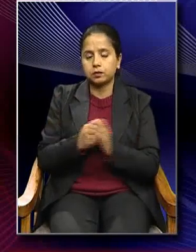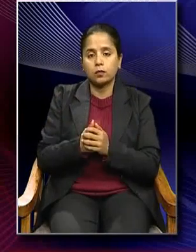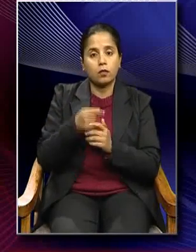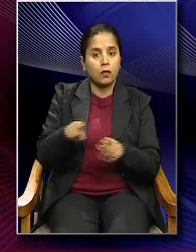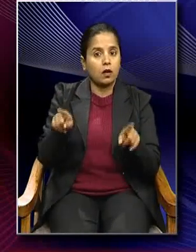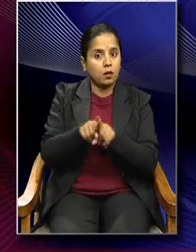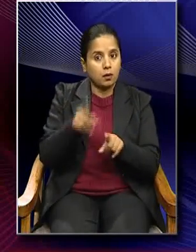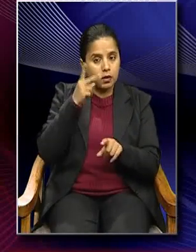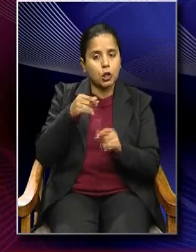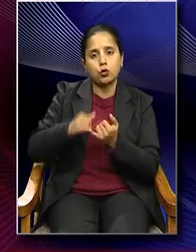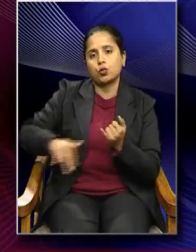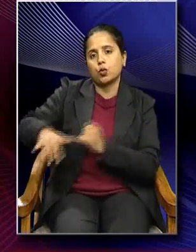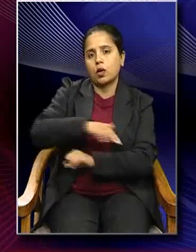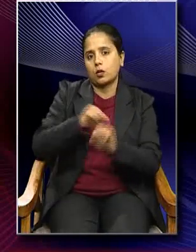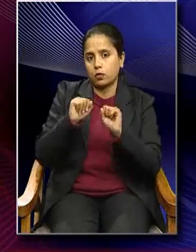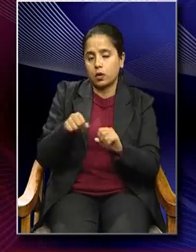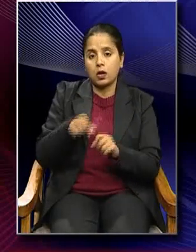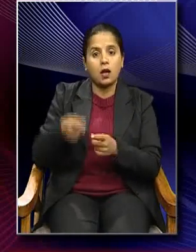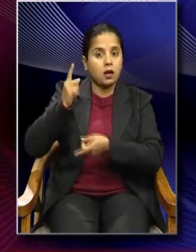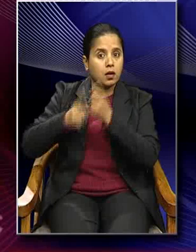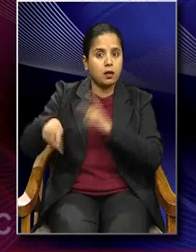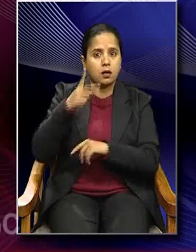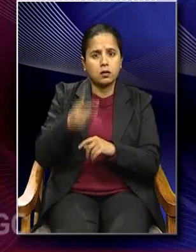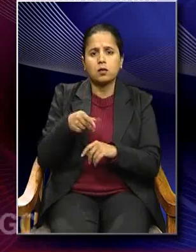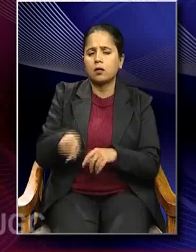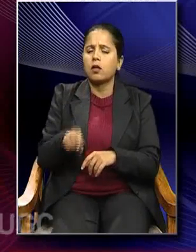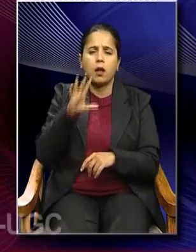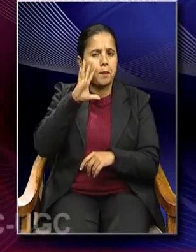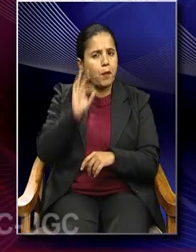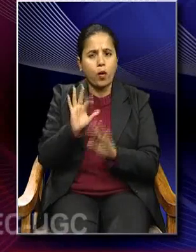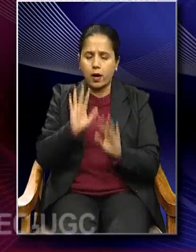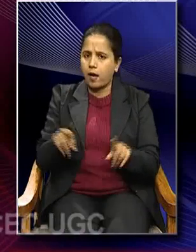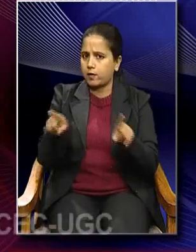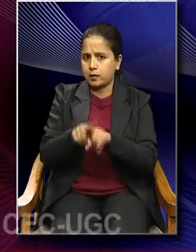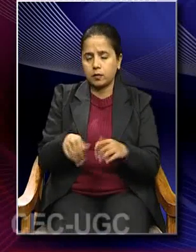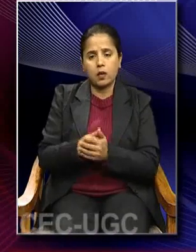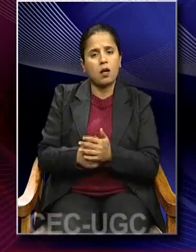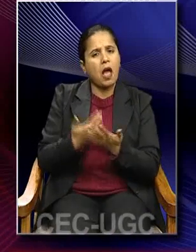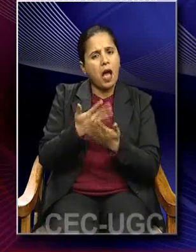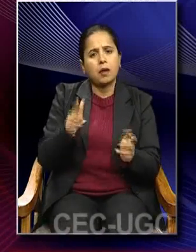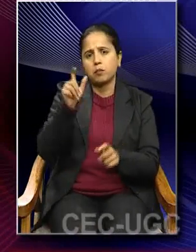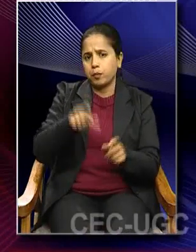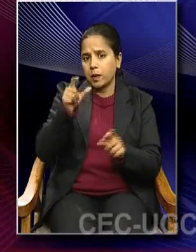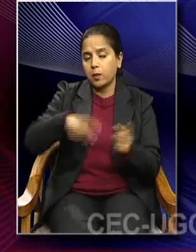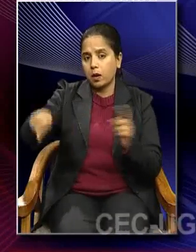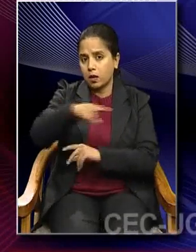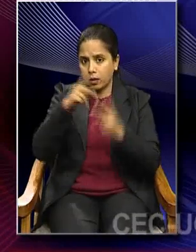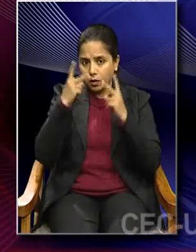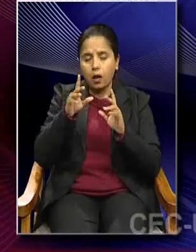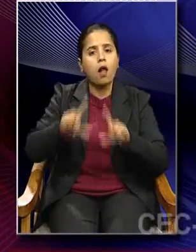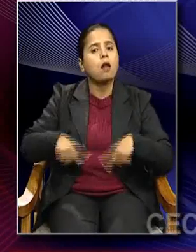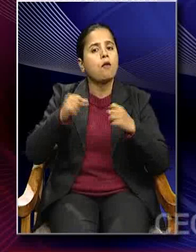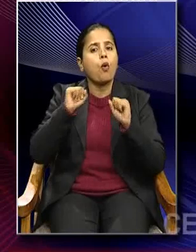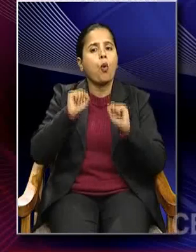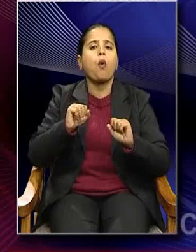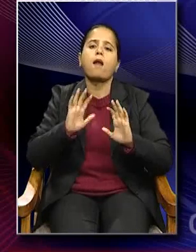that particular society. So history becomes very significant. Every individual lives his or